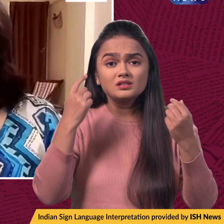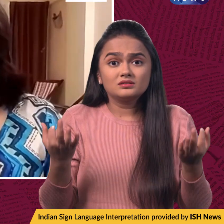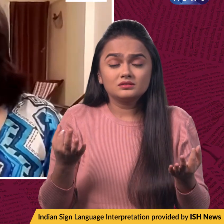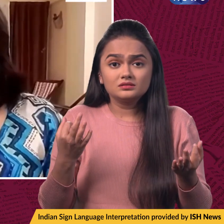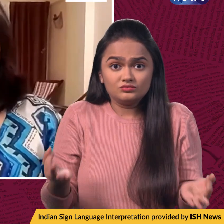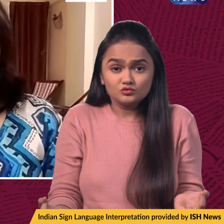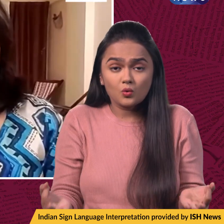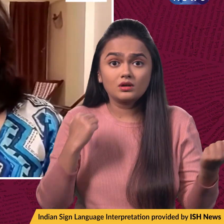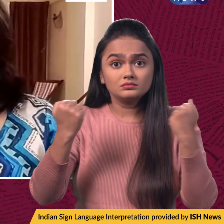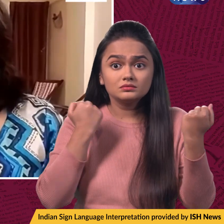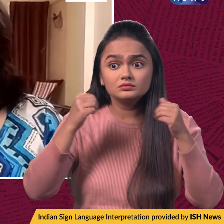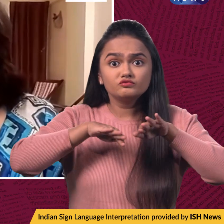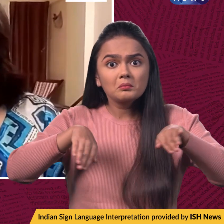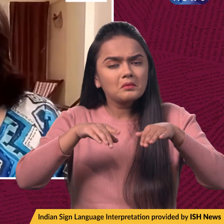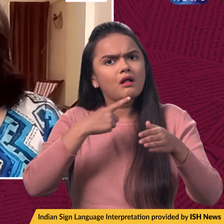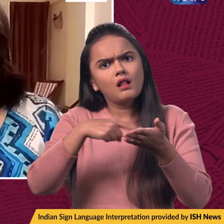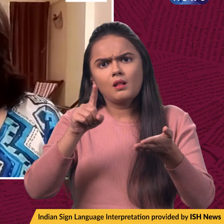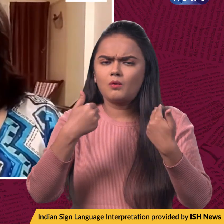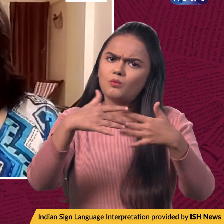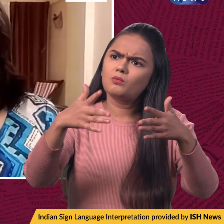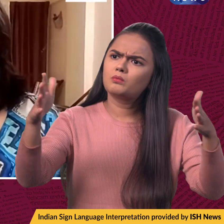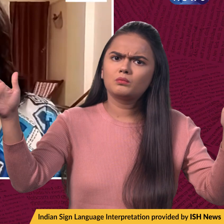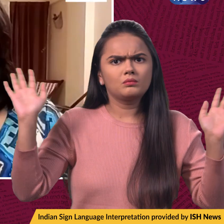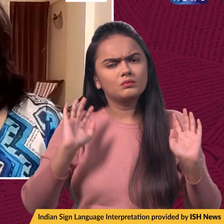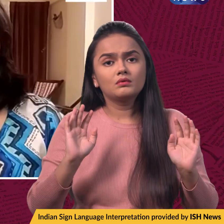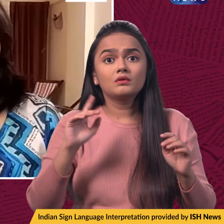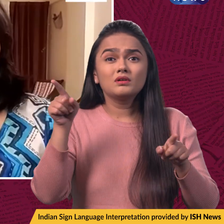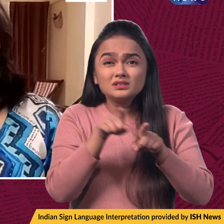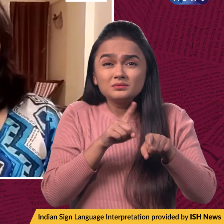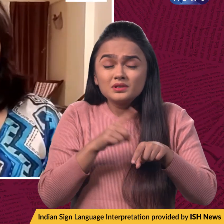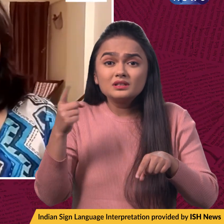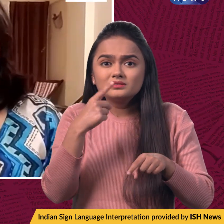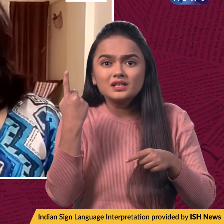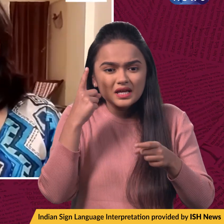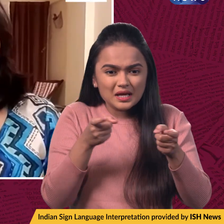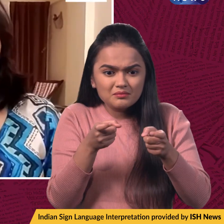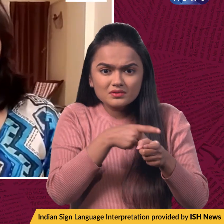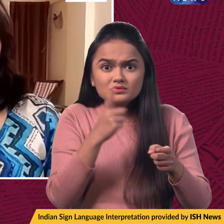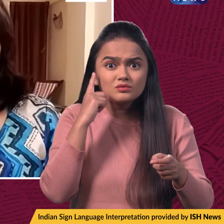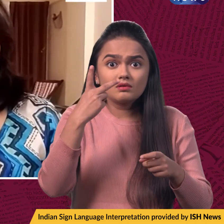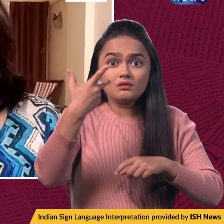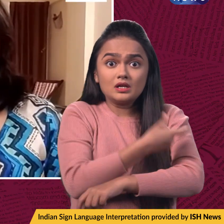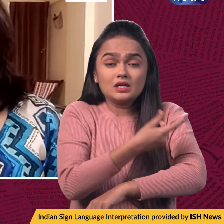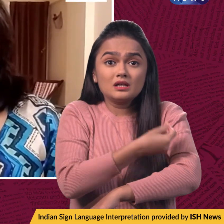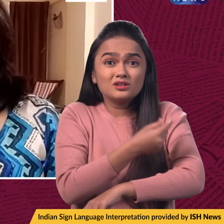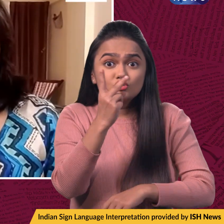yoga centers, and swimming pools as well. In the meantime, only those administered with both the